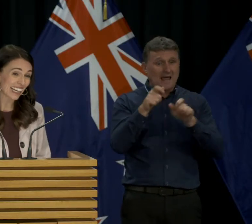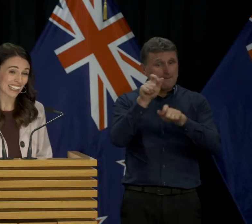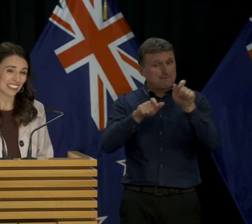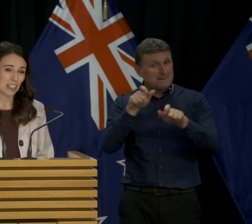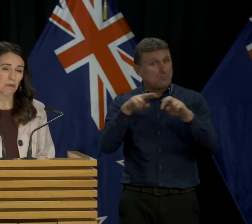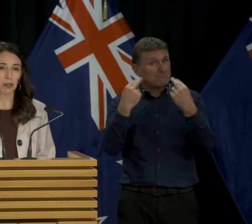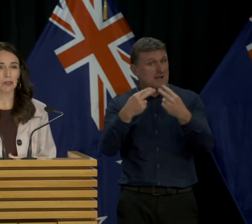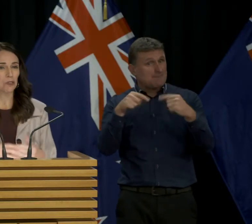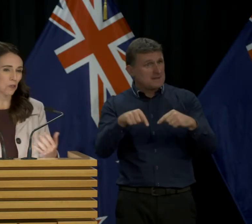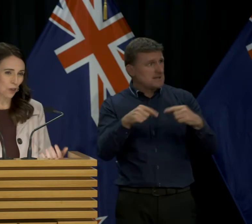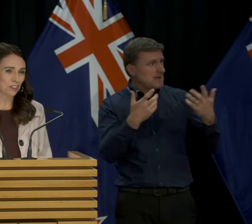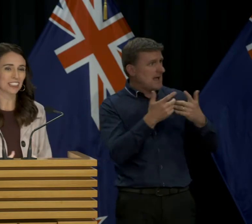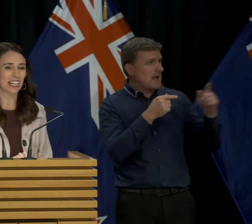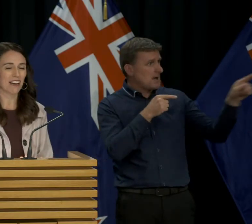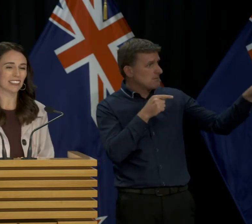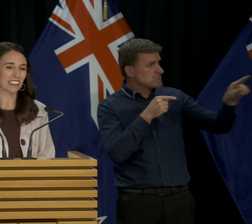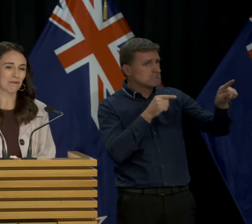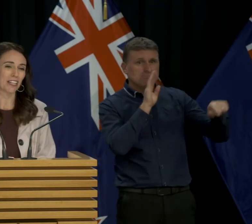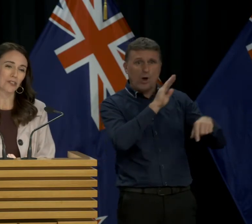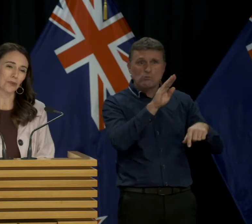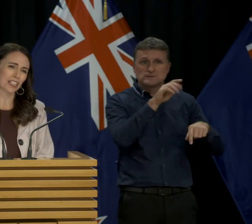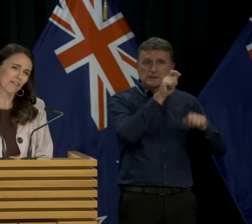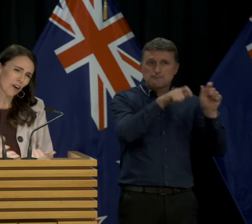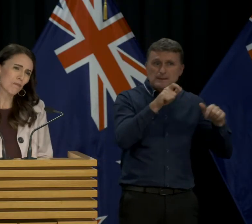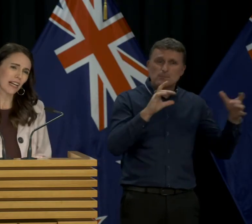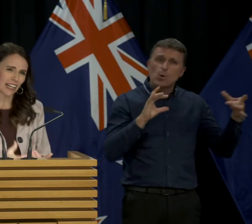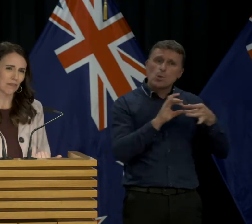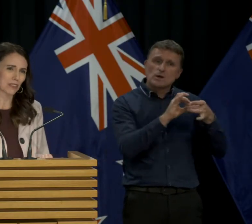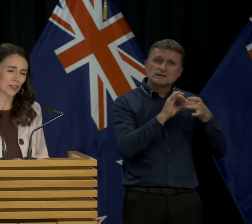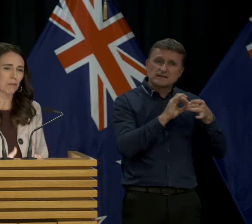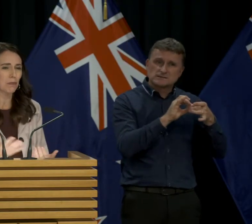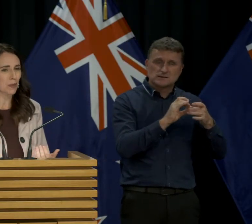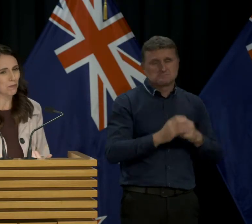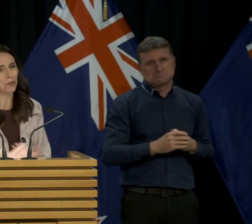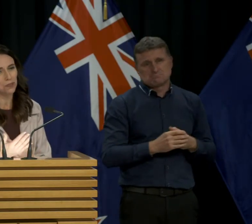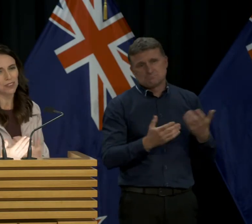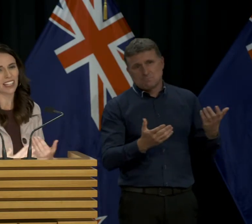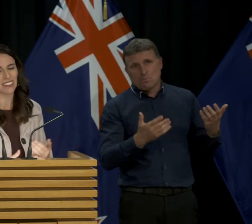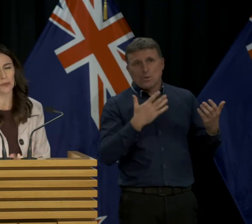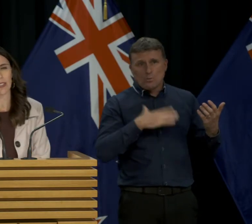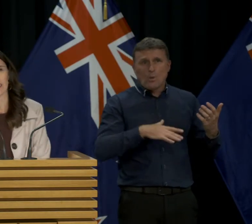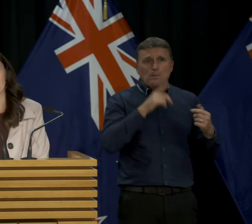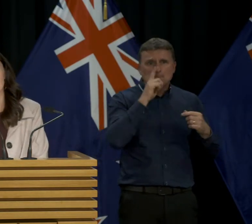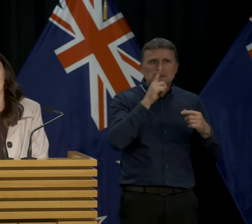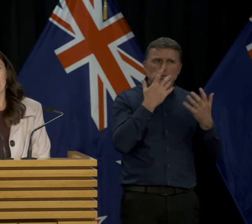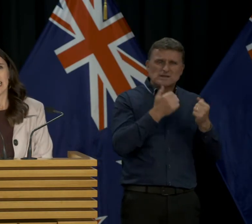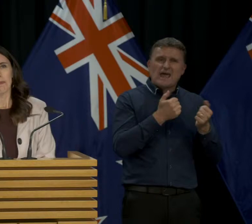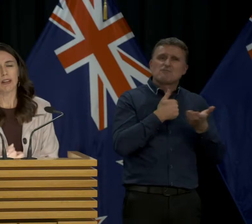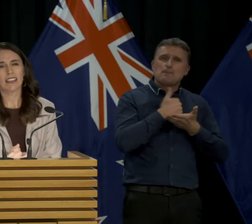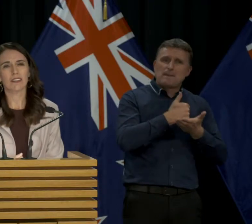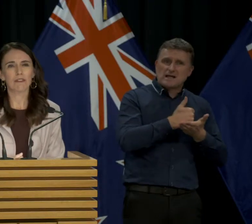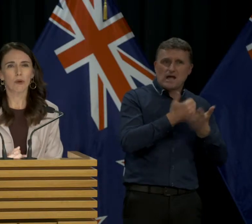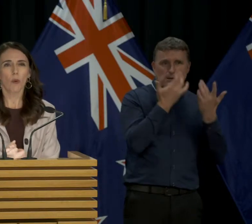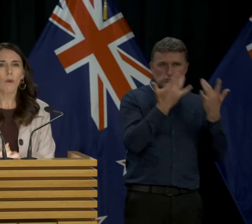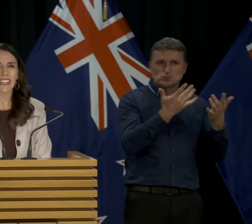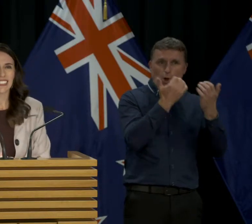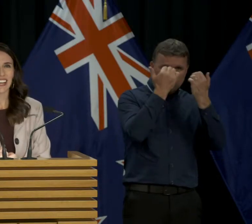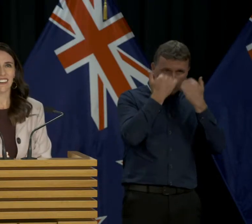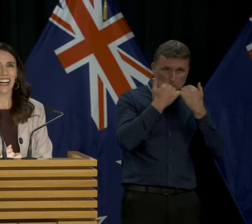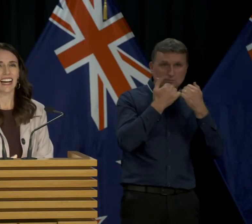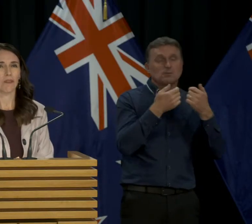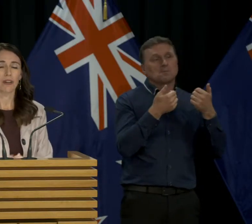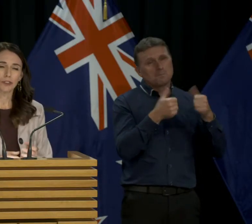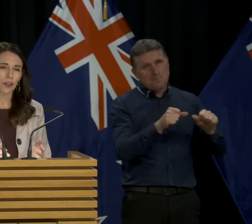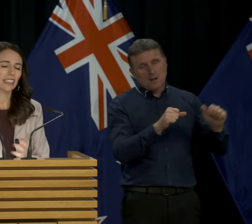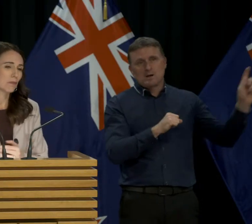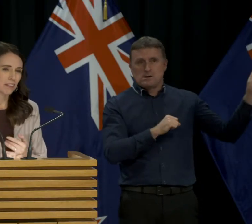even harder, because you're constantly having to make sure that you've got backups so that people can prove that as well. But I think we've always, at